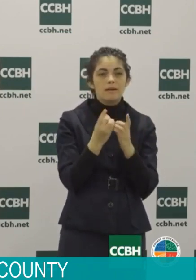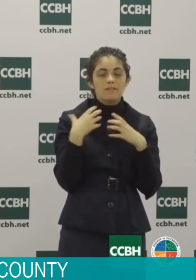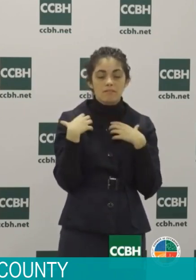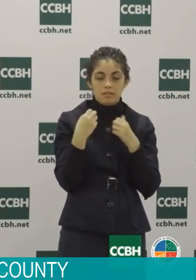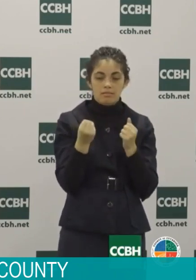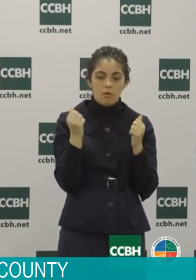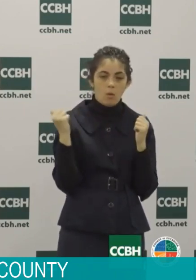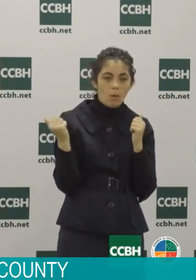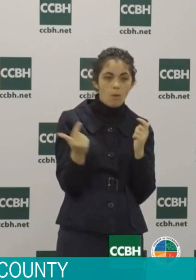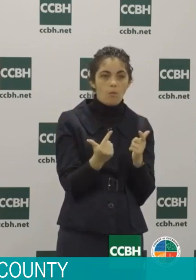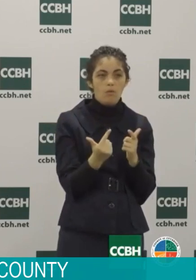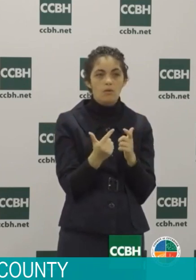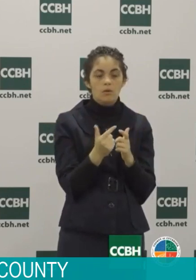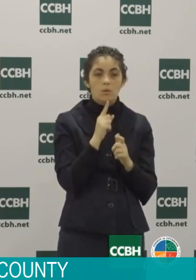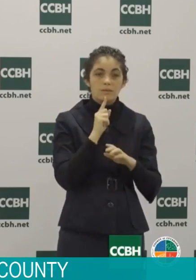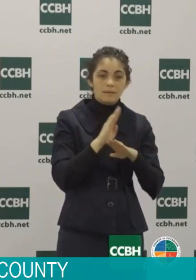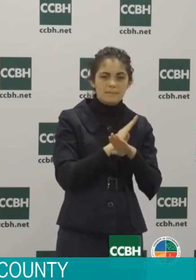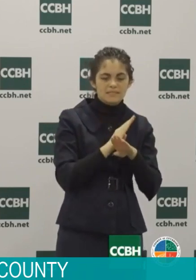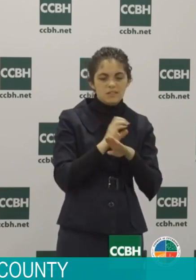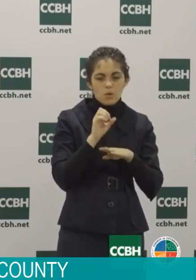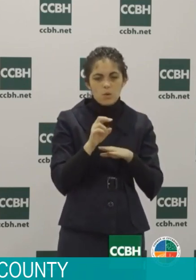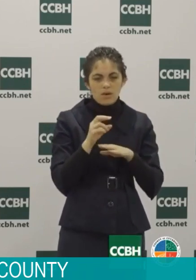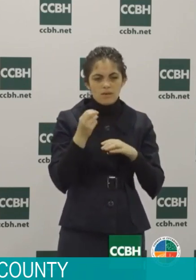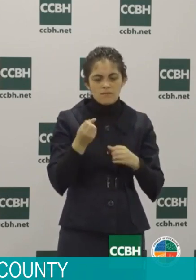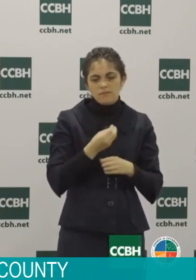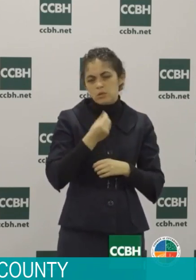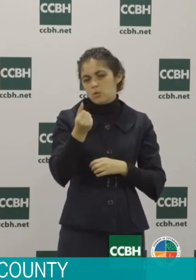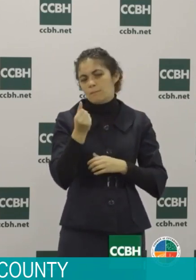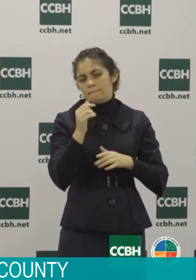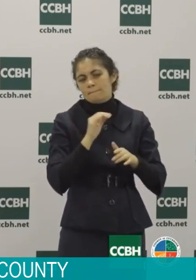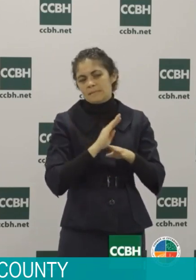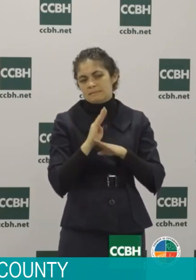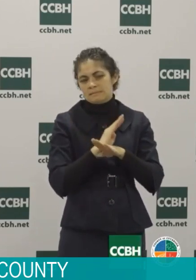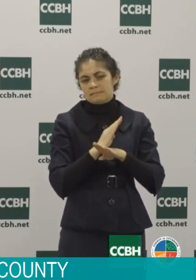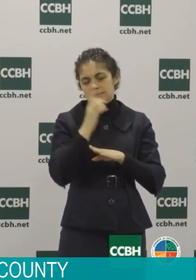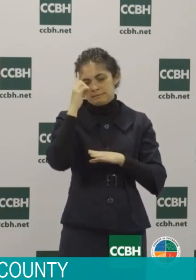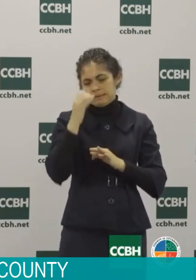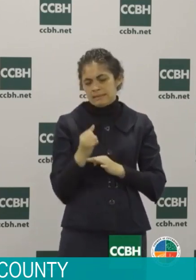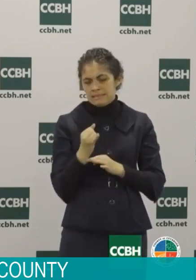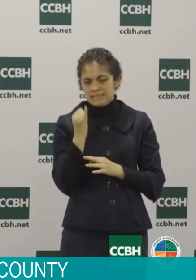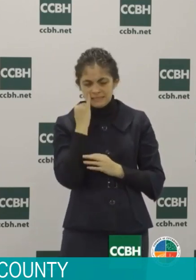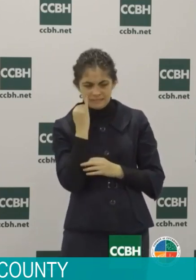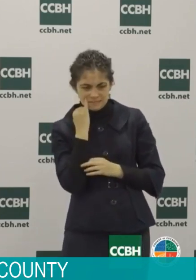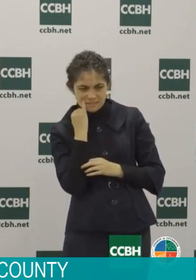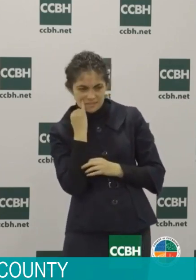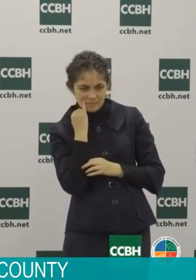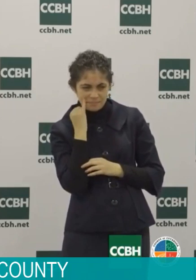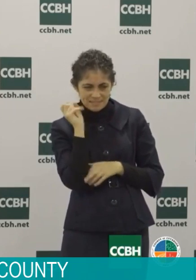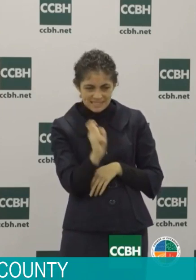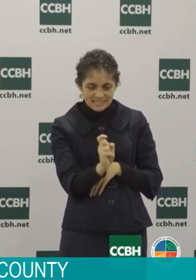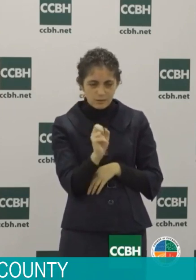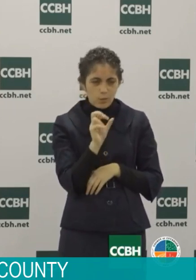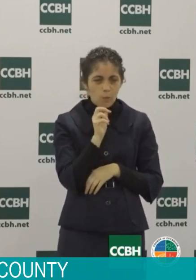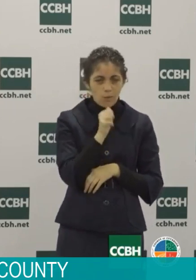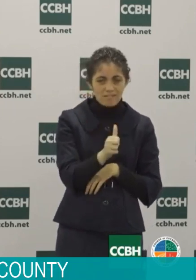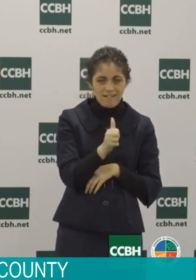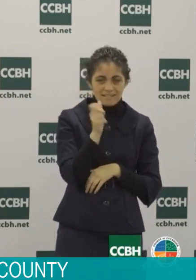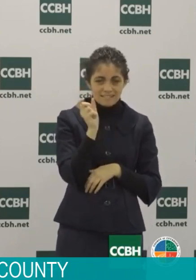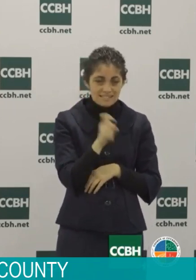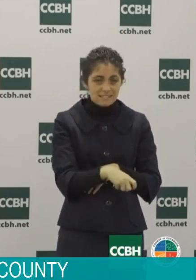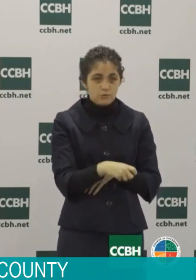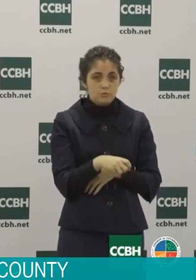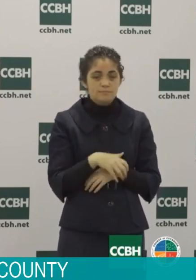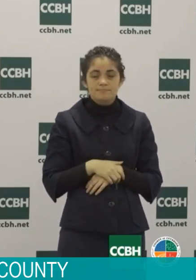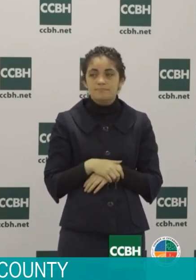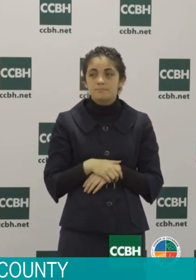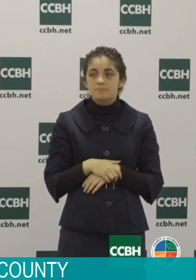region where we have a business or a line of business, and making determinations on whether or not they're considered essential. And